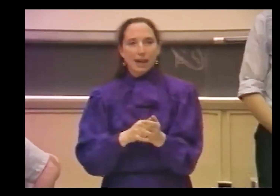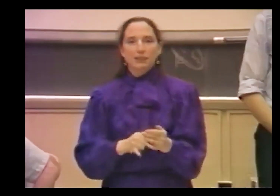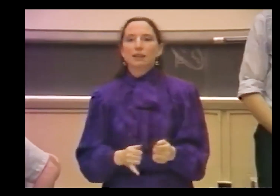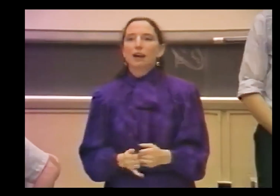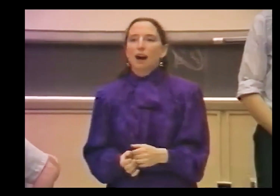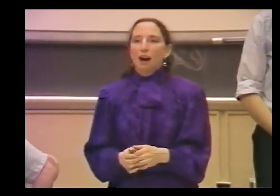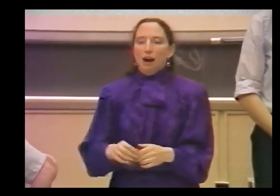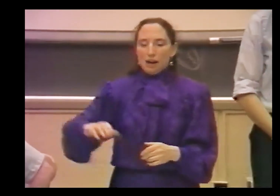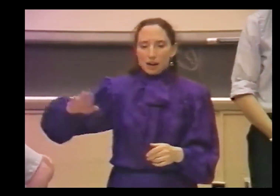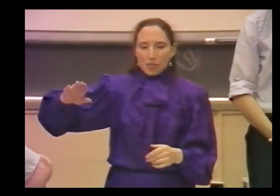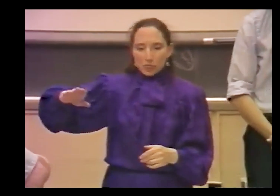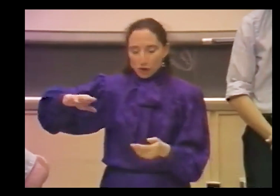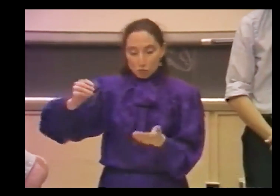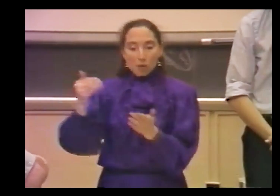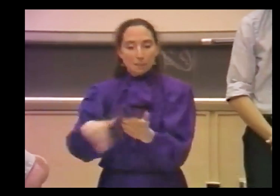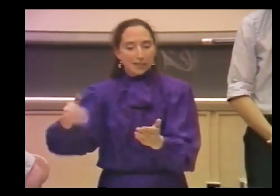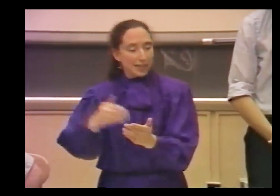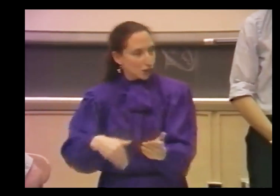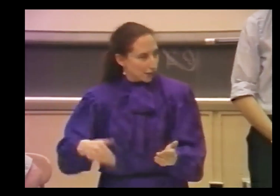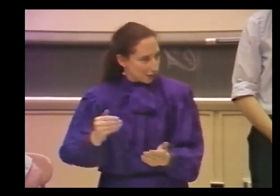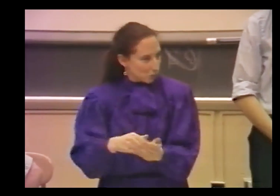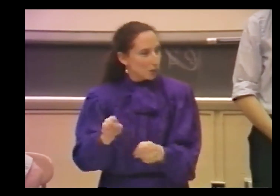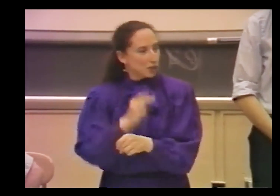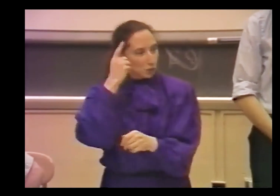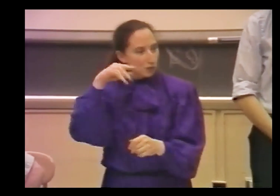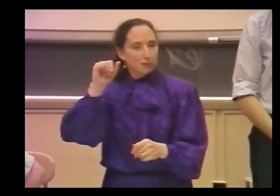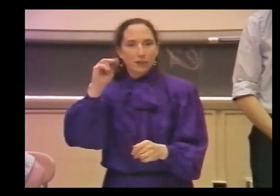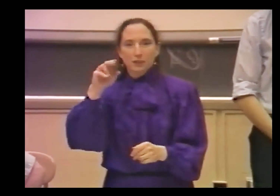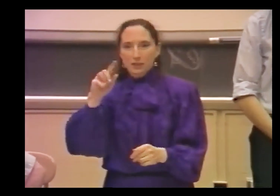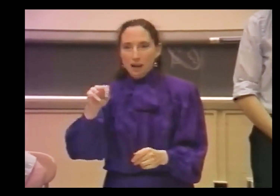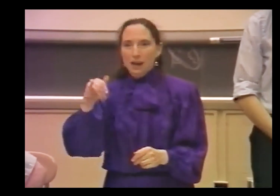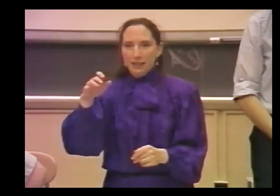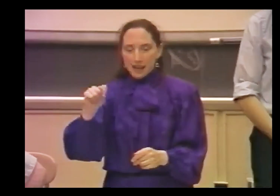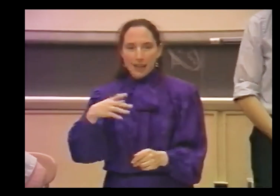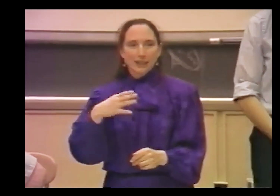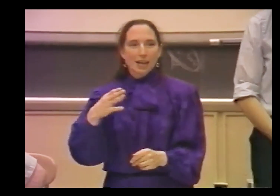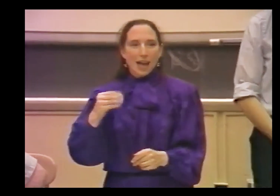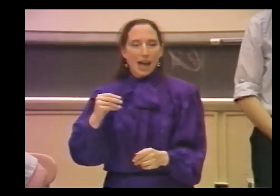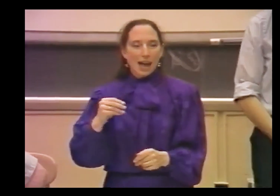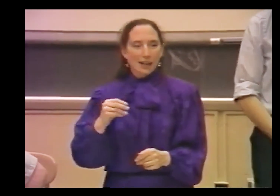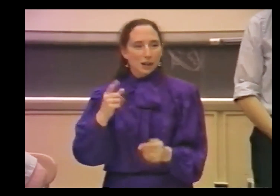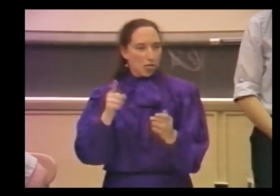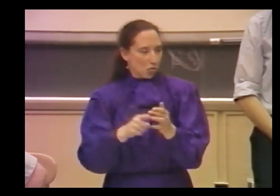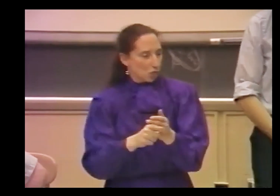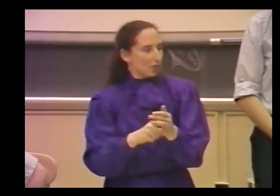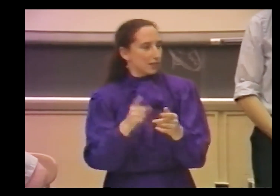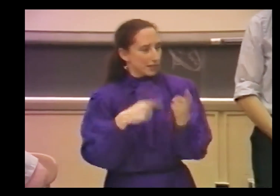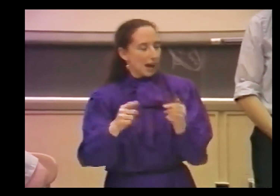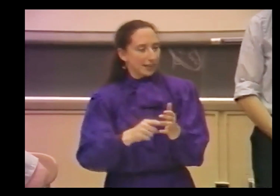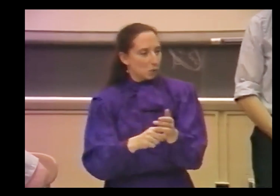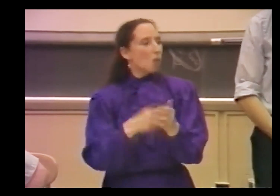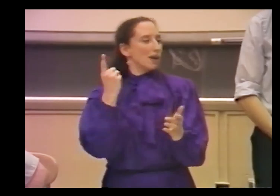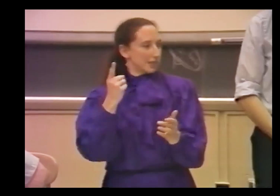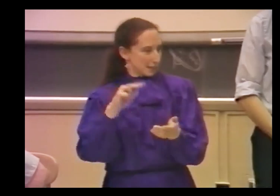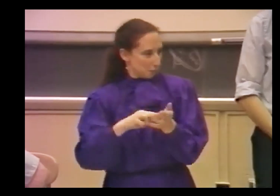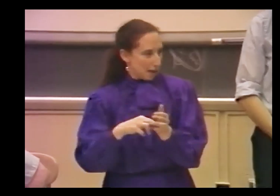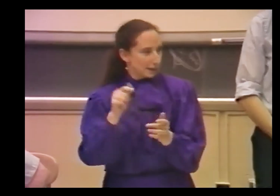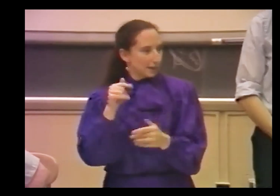that the repetition was used for not yet, and signing it once meant